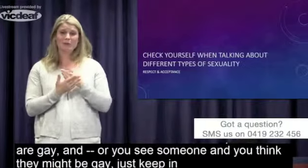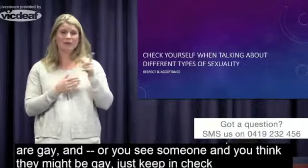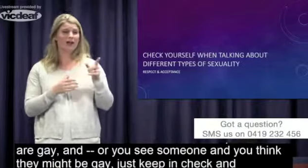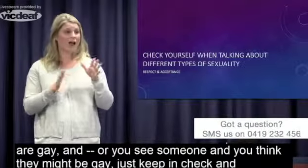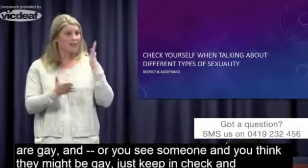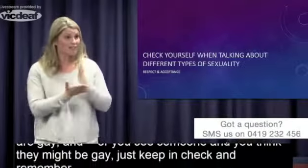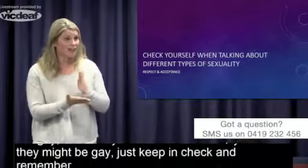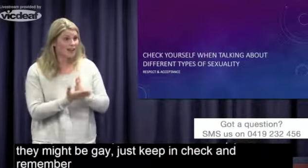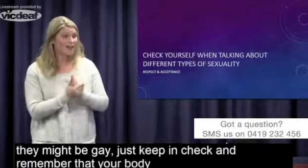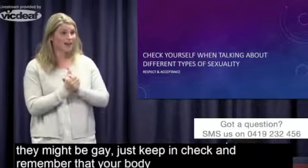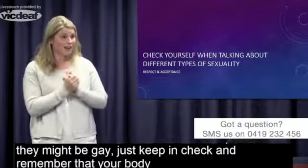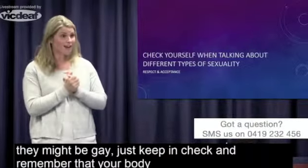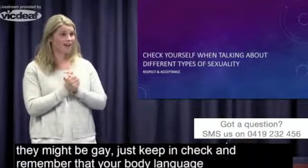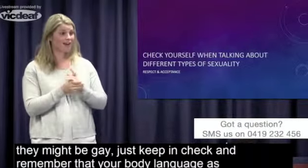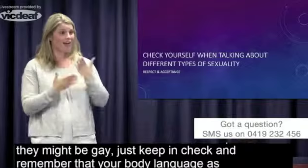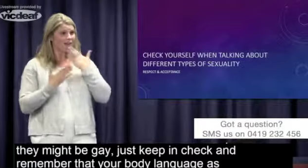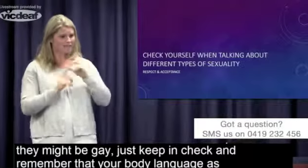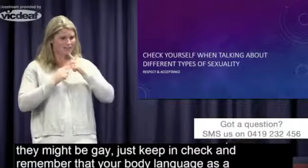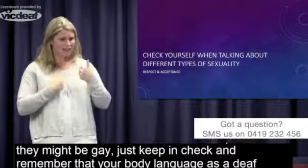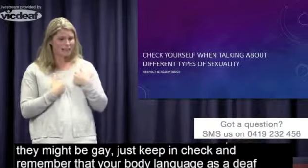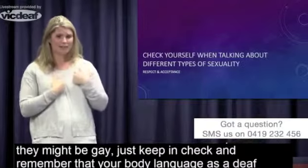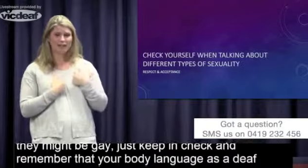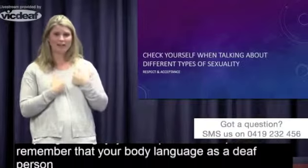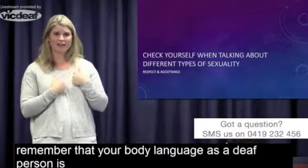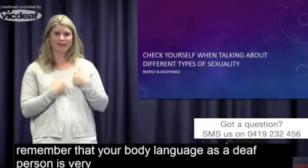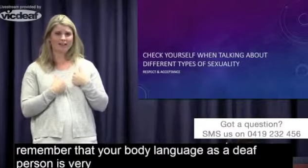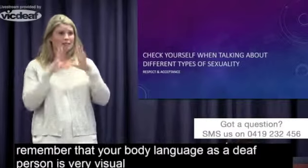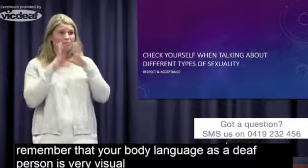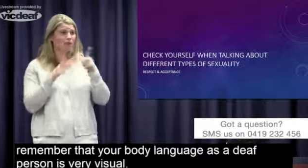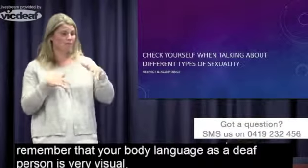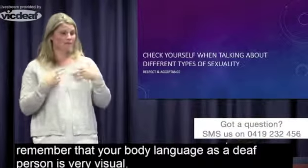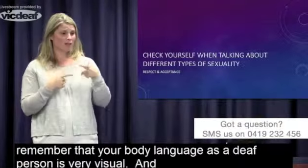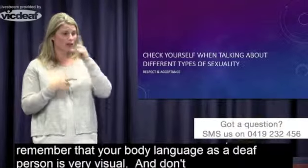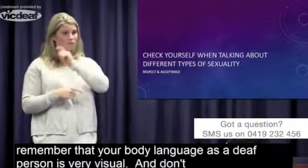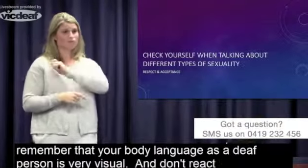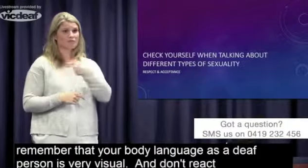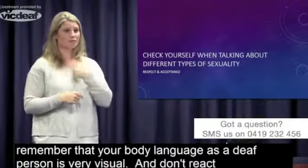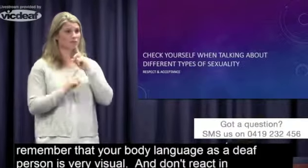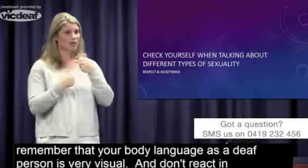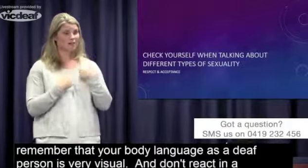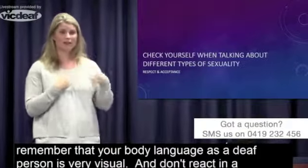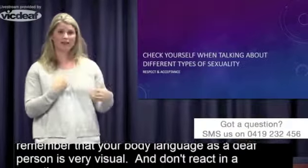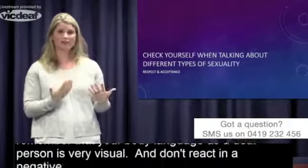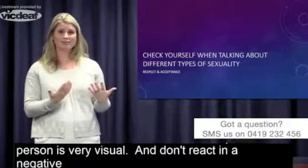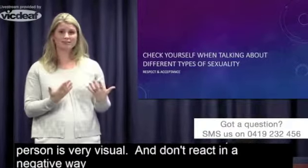deaf person is very visual, and don't react in a negative way because that person is normal and you